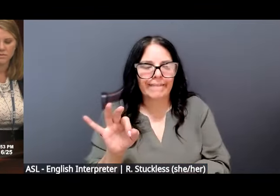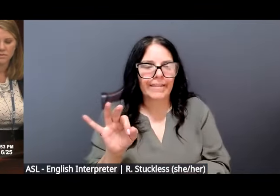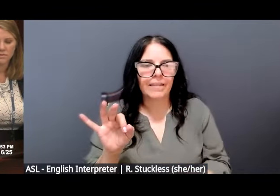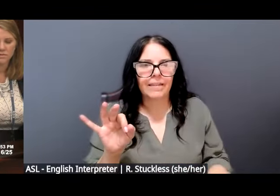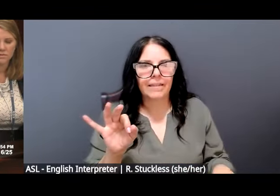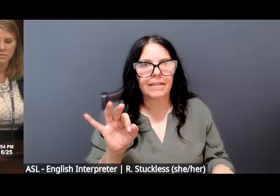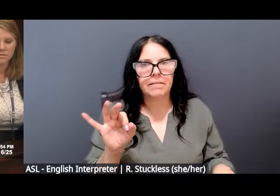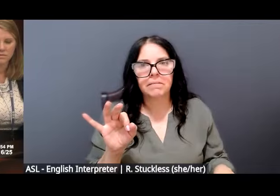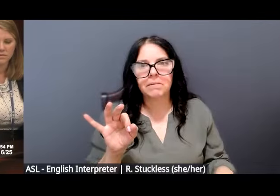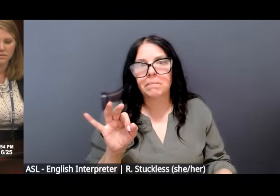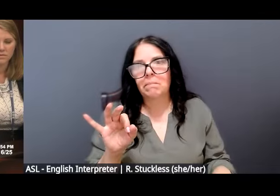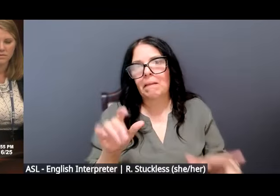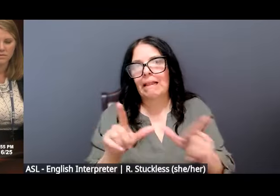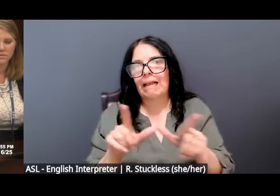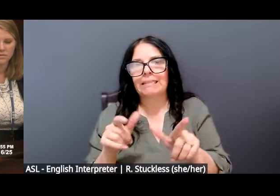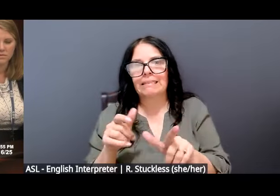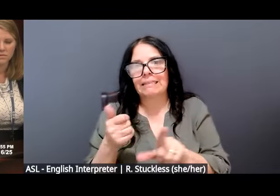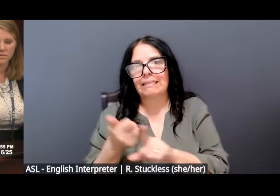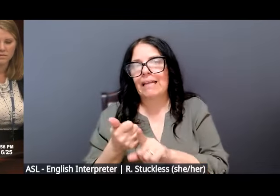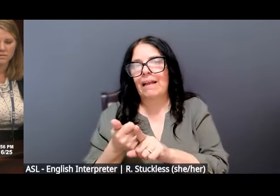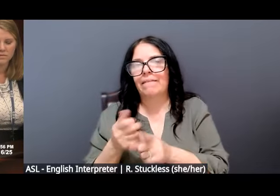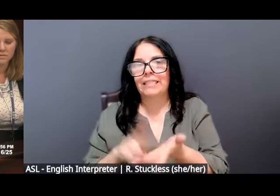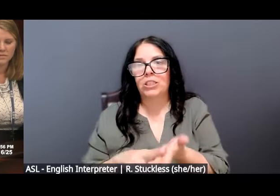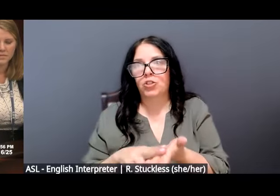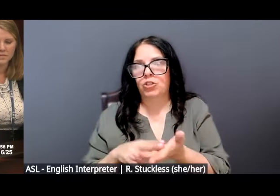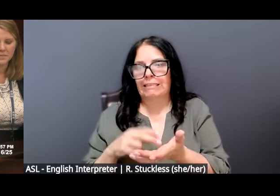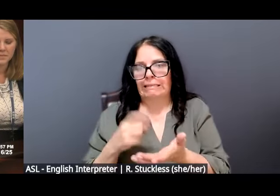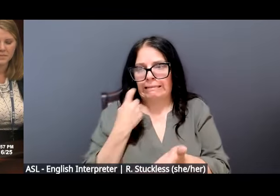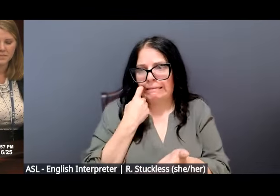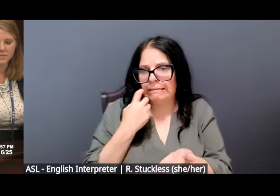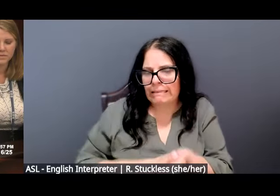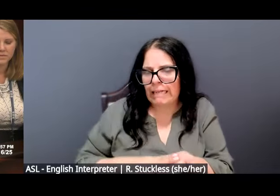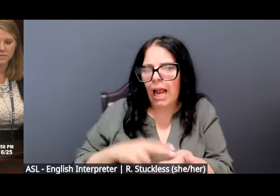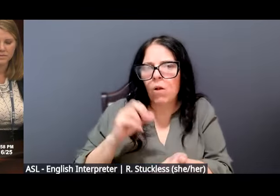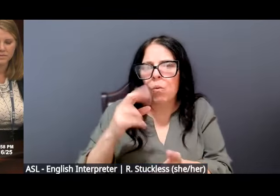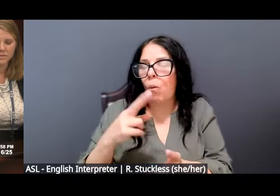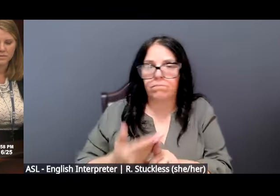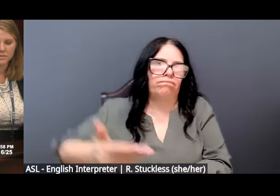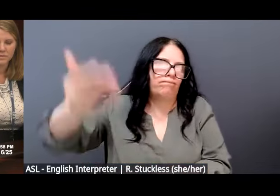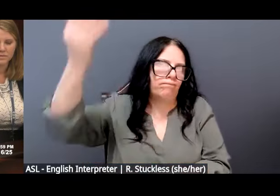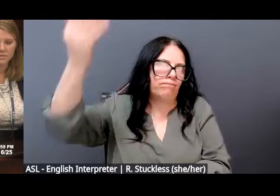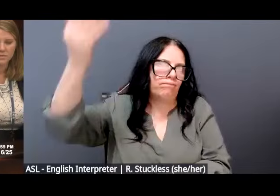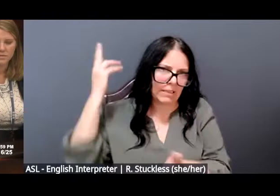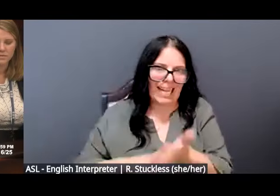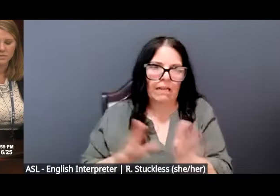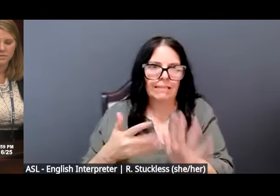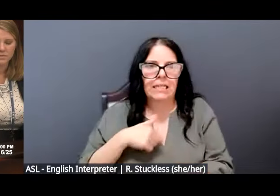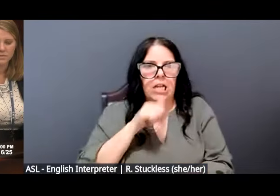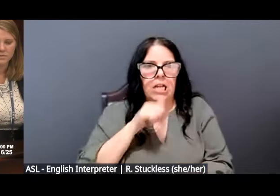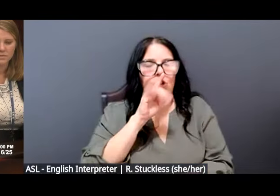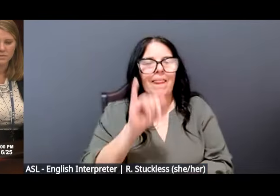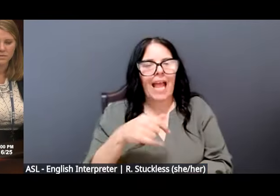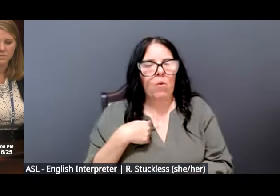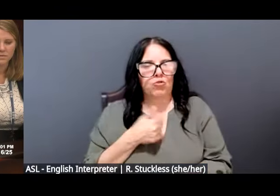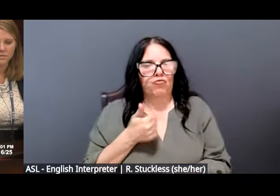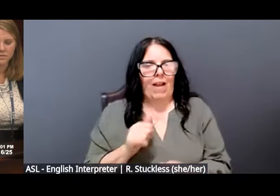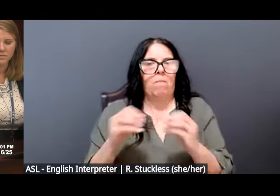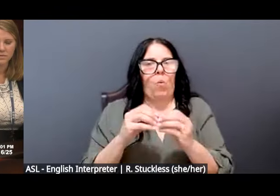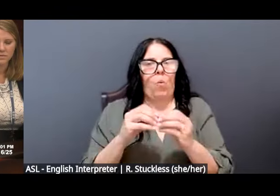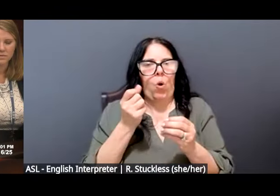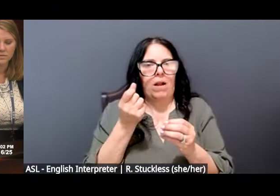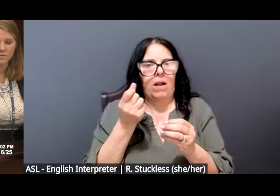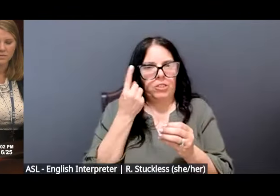old or 20 years old. I don't know that information. So that's kind of what we're trying to get more information on. We're trying to get some